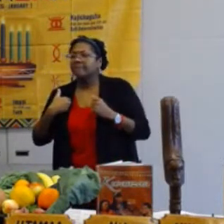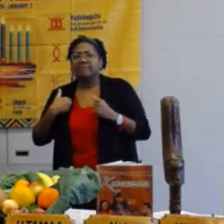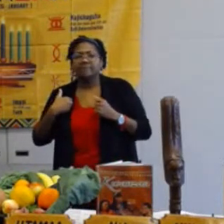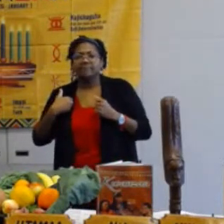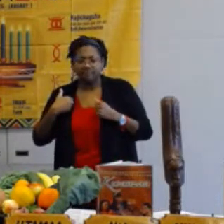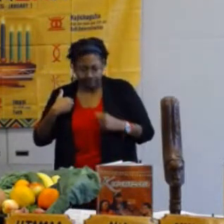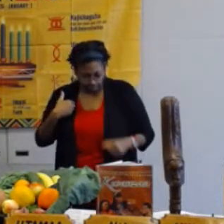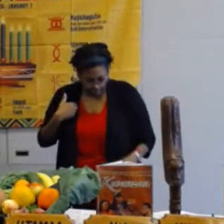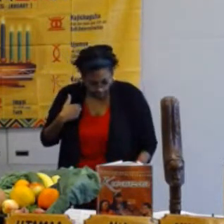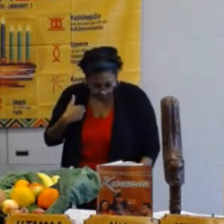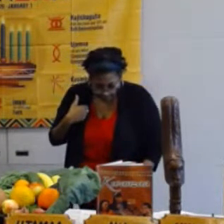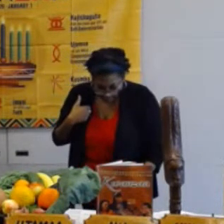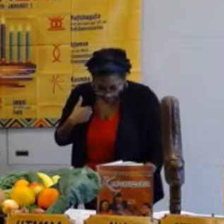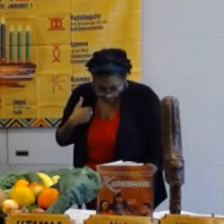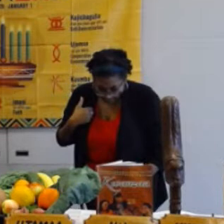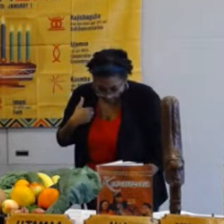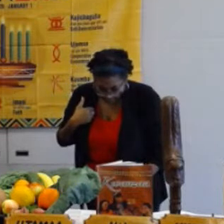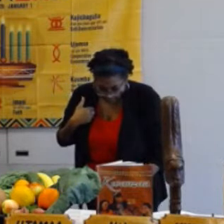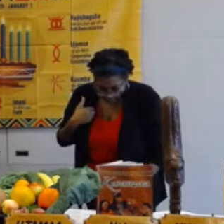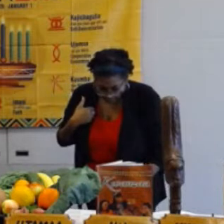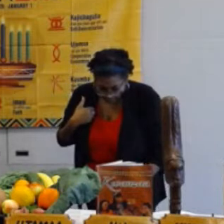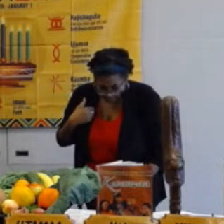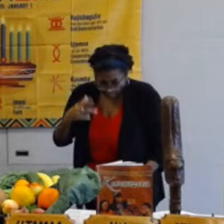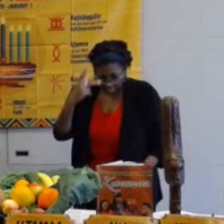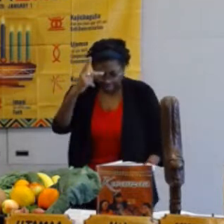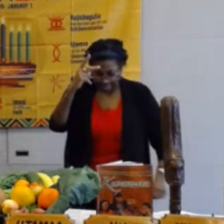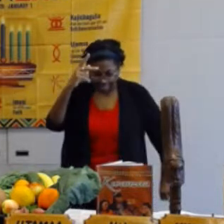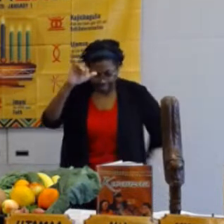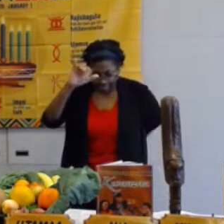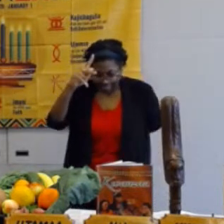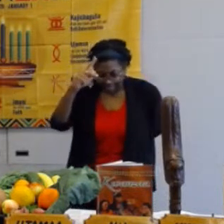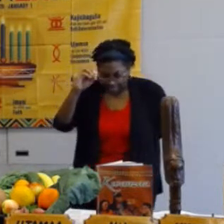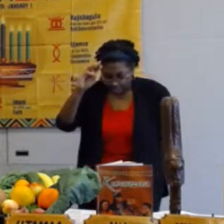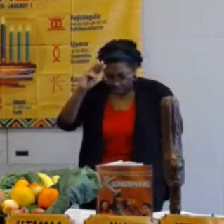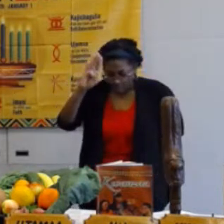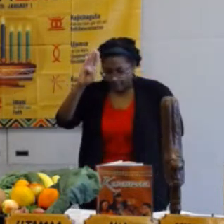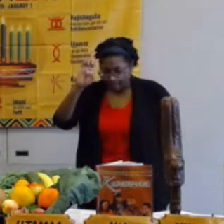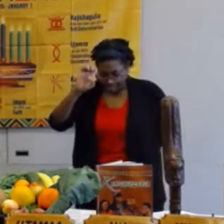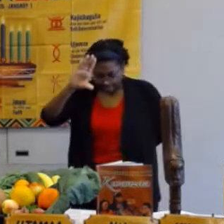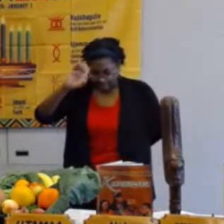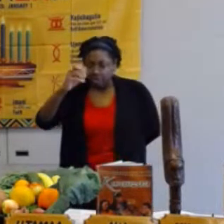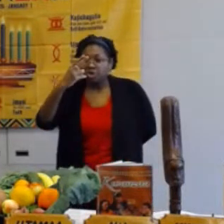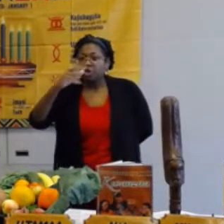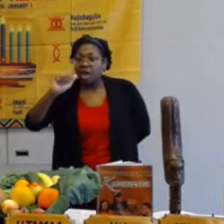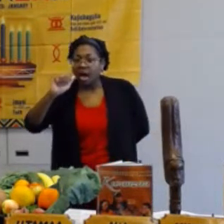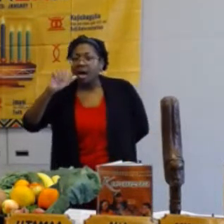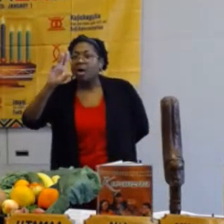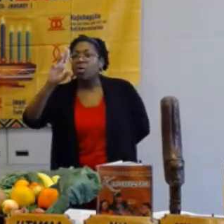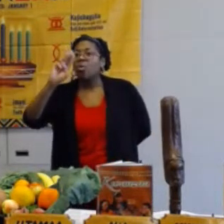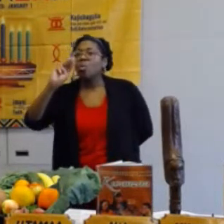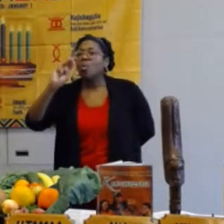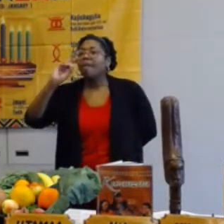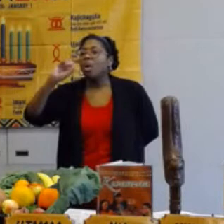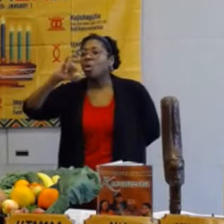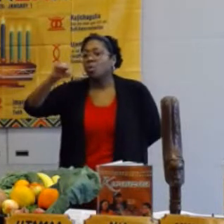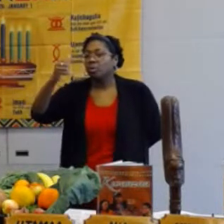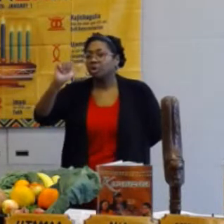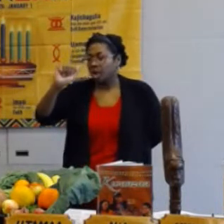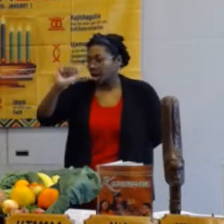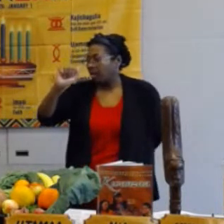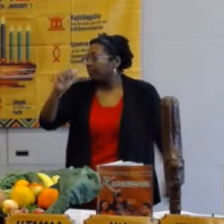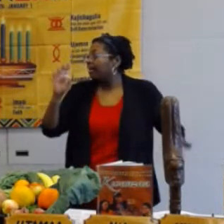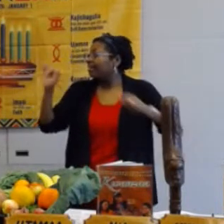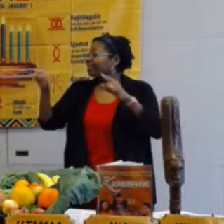The Kikumbe Cha Umoja. The Kikumbe Cha Umoja. So this is the unity cup. And this is what I used a moment ago to pour